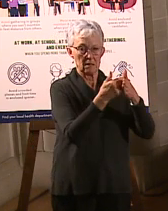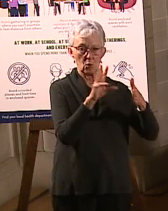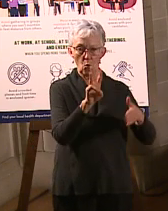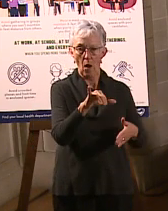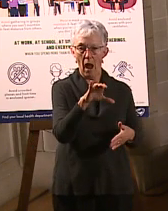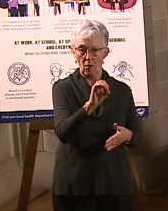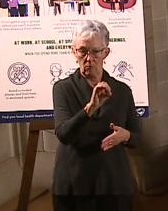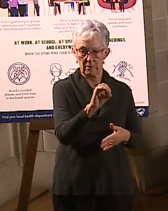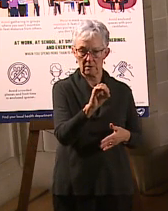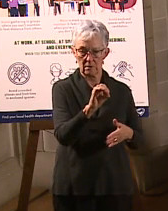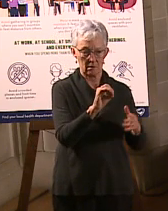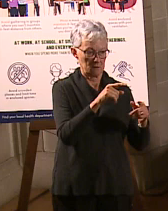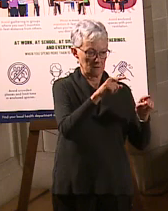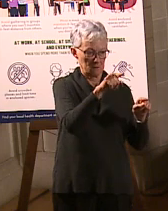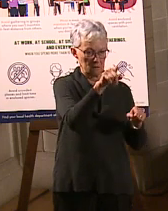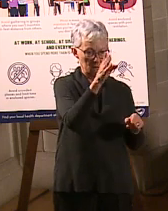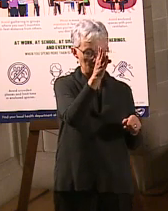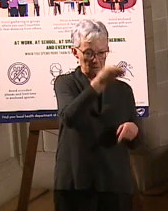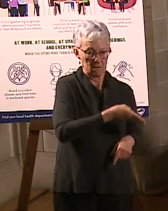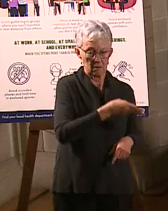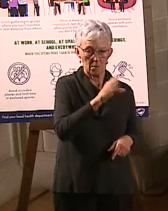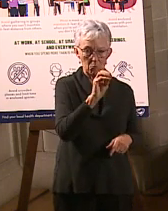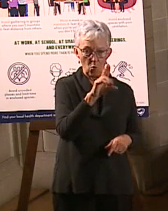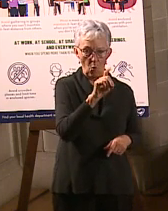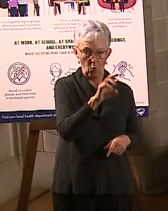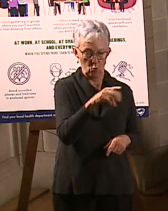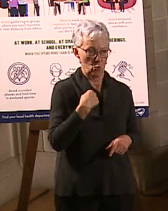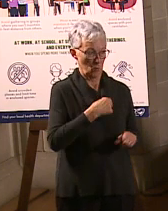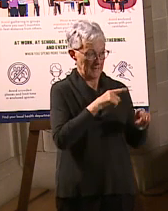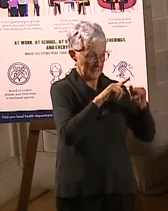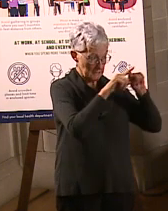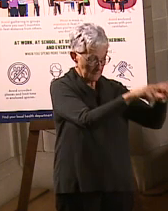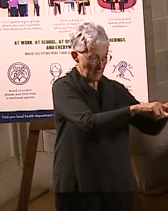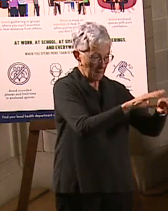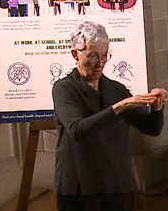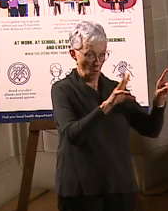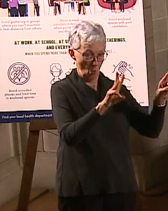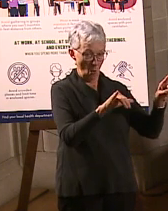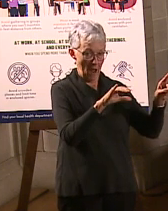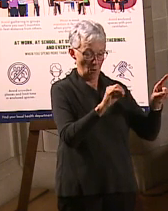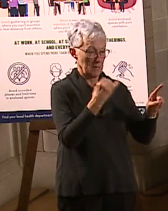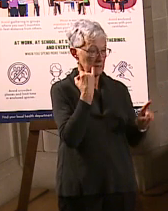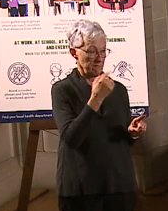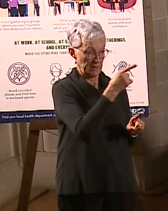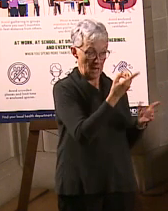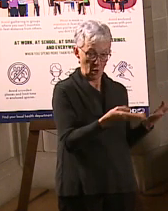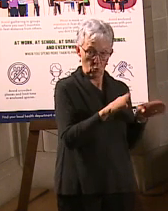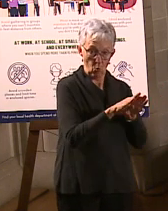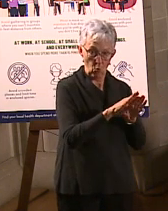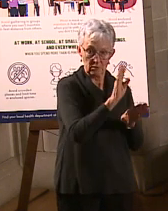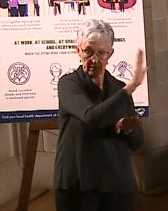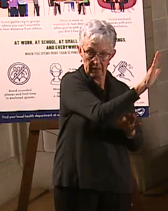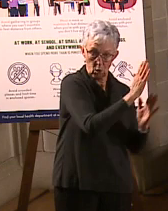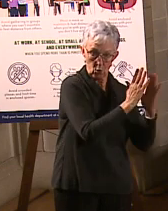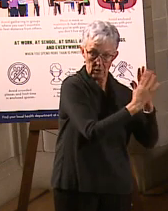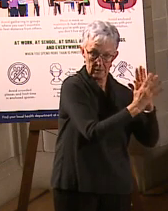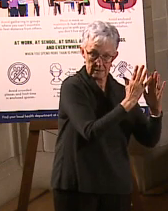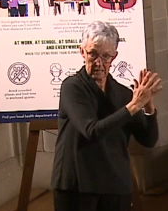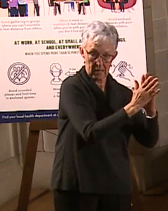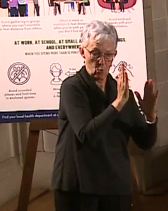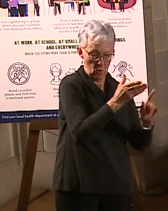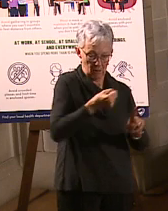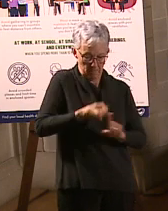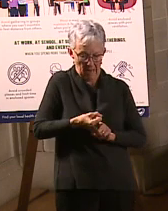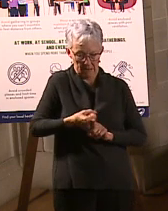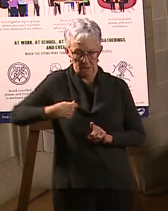border, we're dependent on the Wyoming Department of Transportation. If they close the interstate on the Wyoming side of the line, it definitely has impacts for